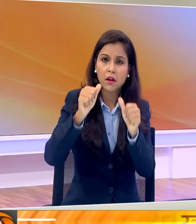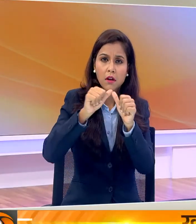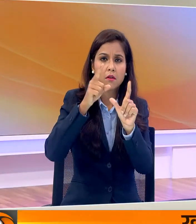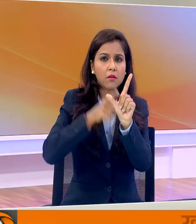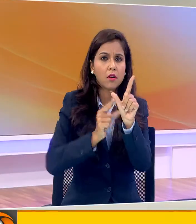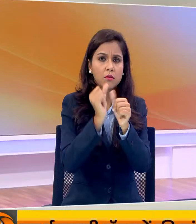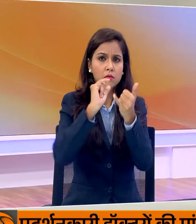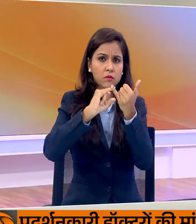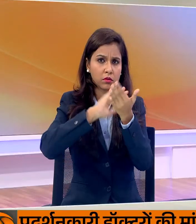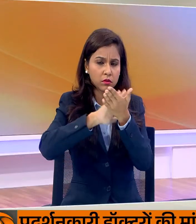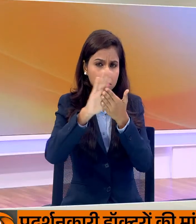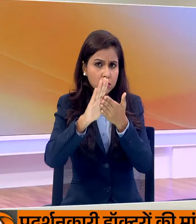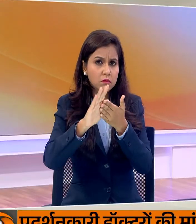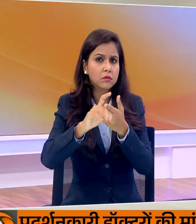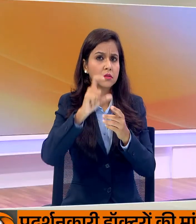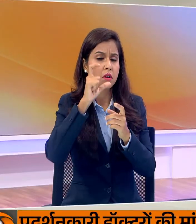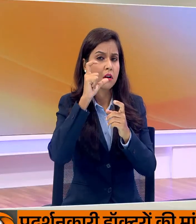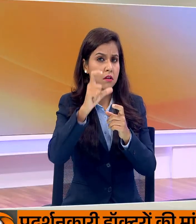Yojana,